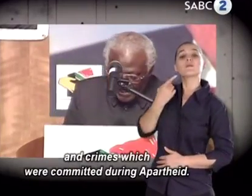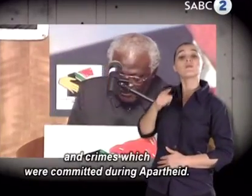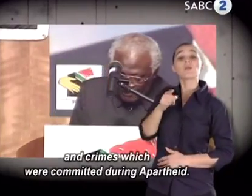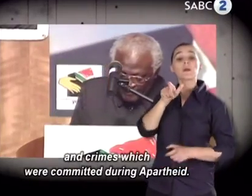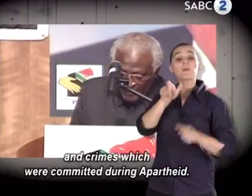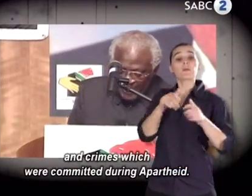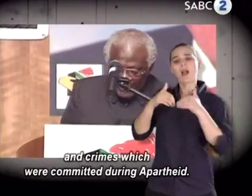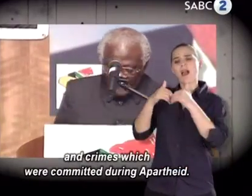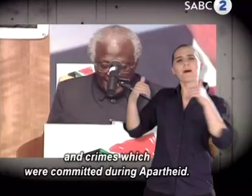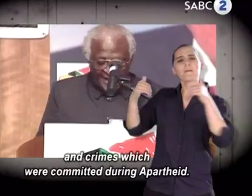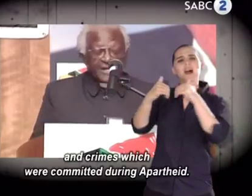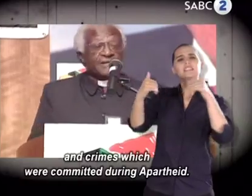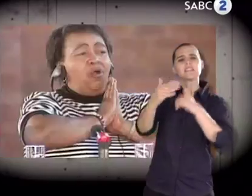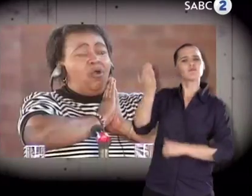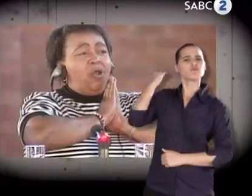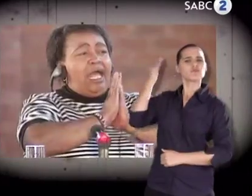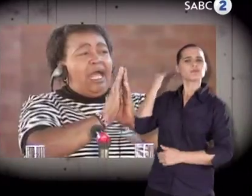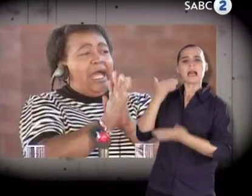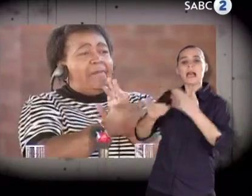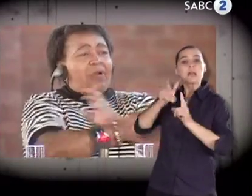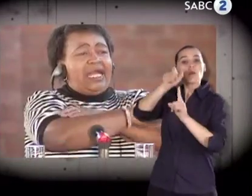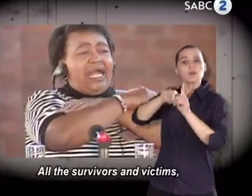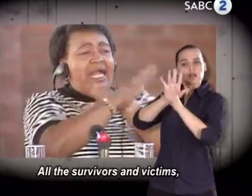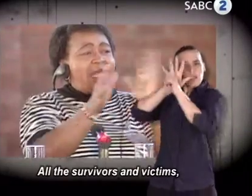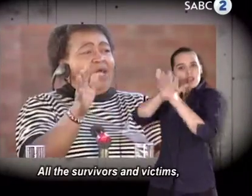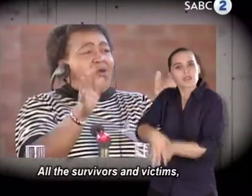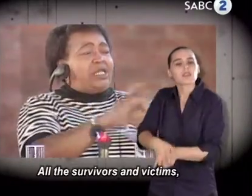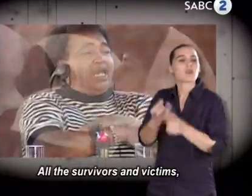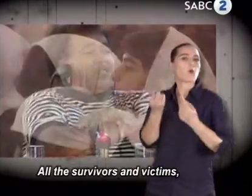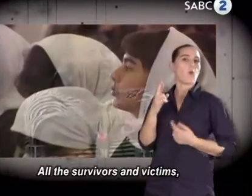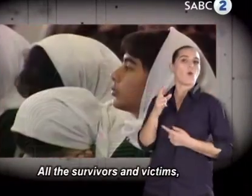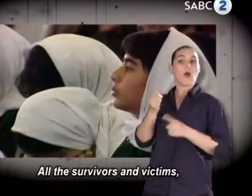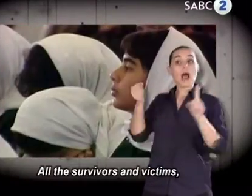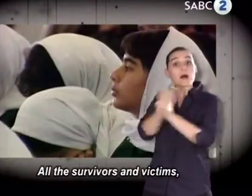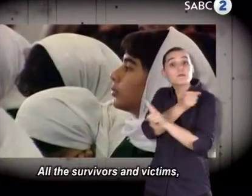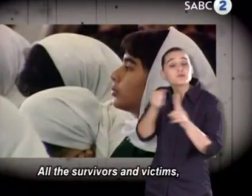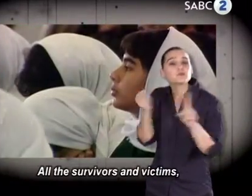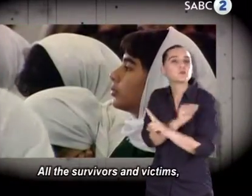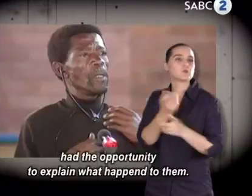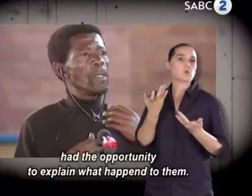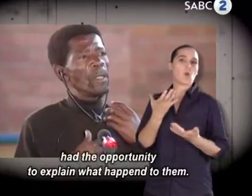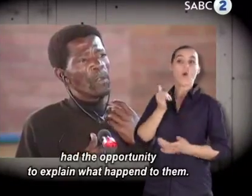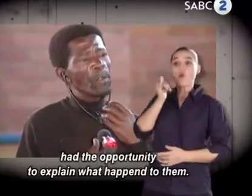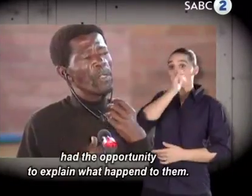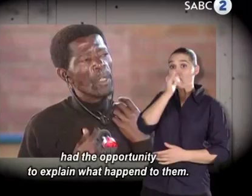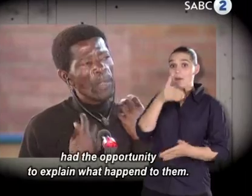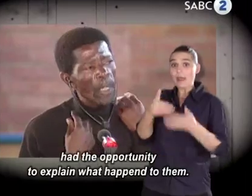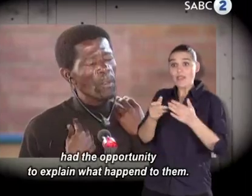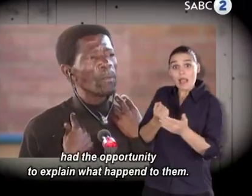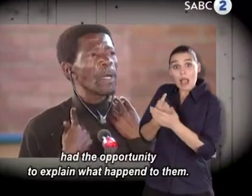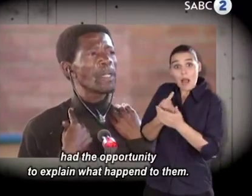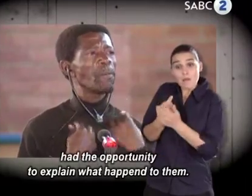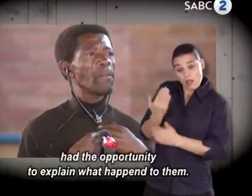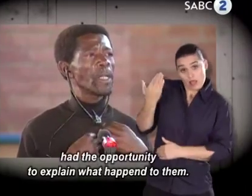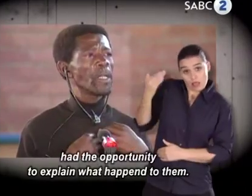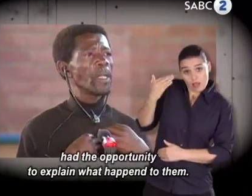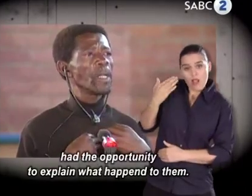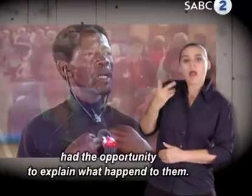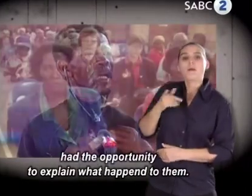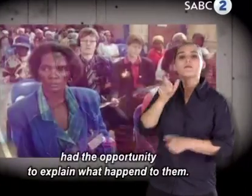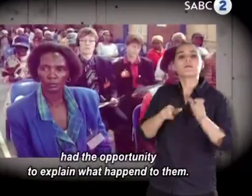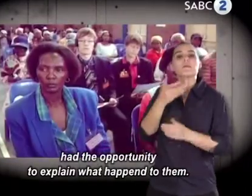and crimes that were committed during apartheid, and for all the survivors and victims to have an